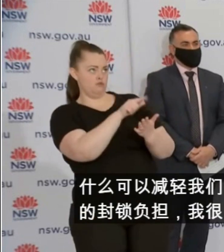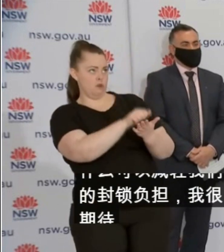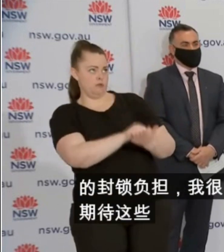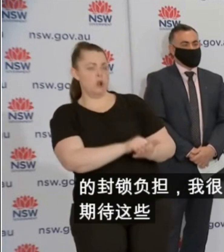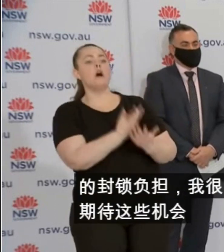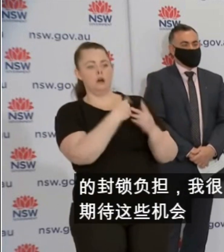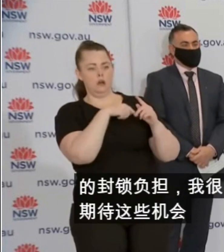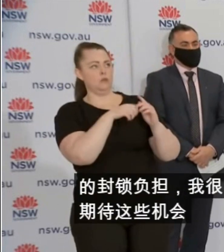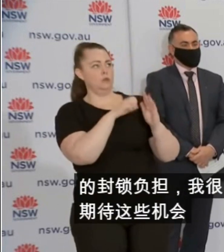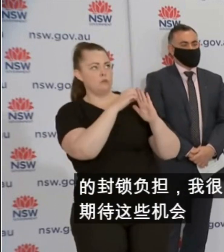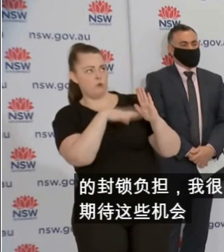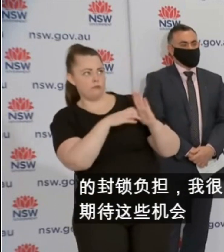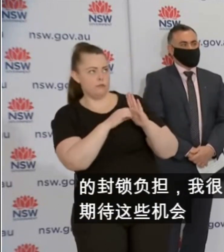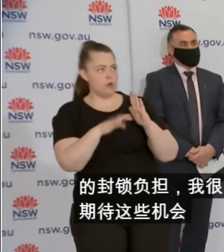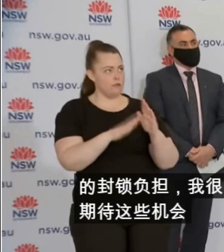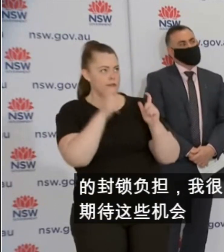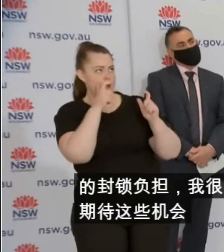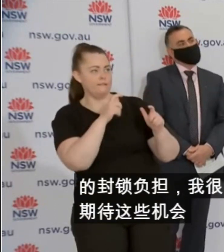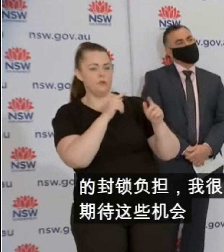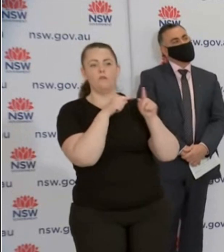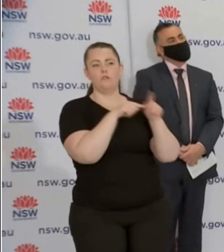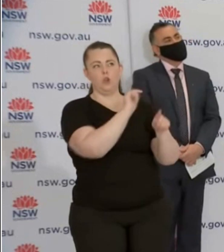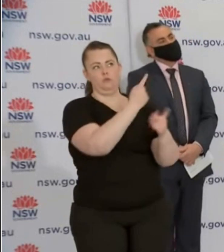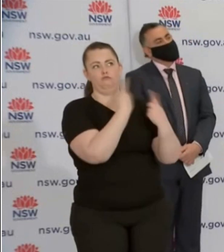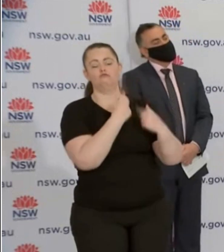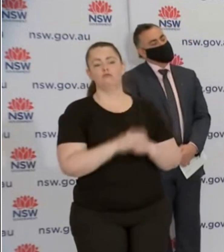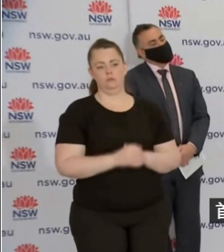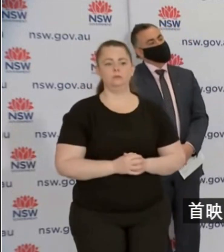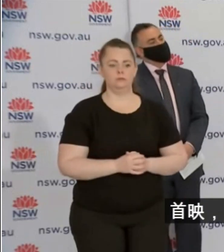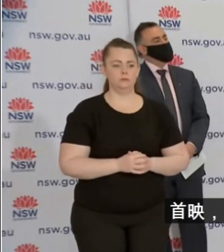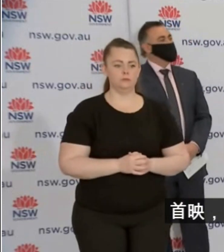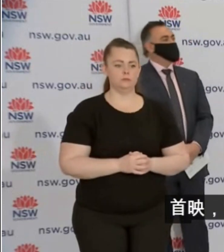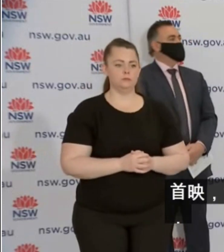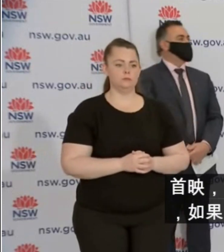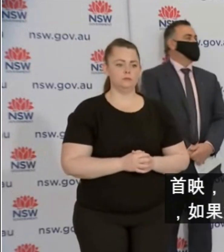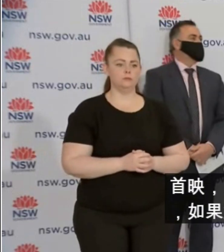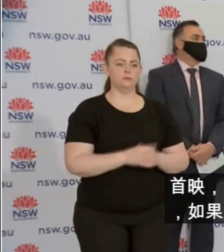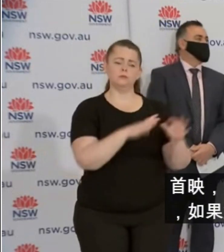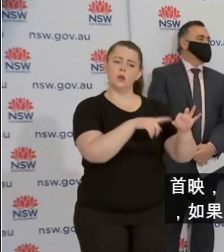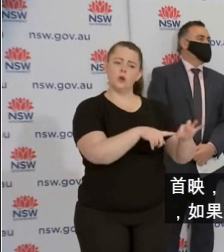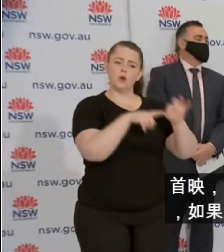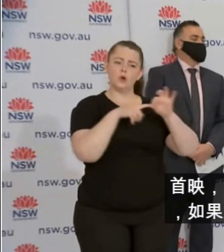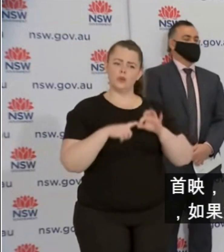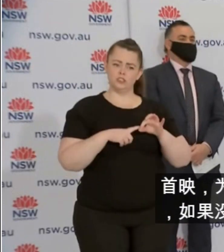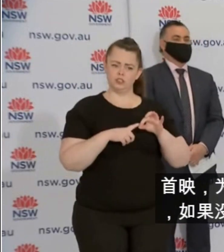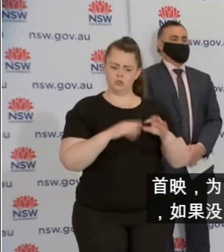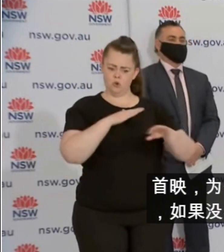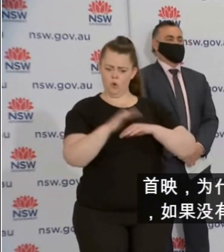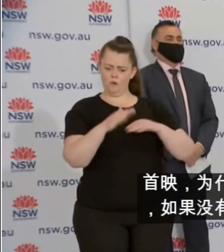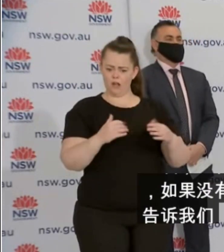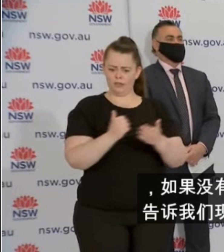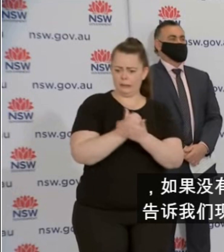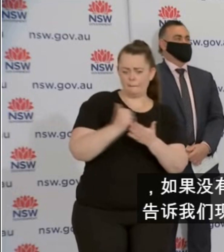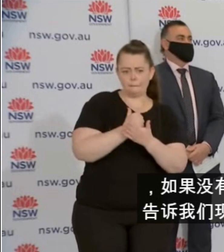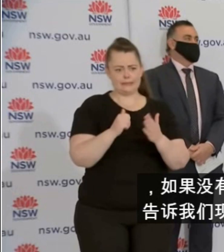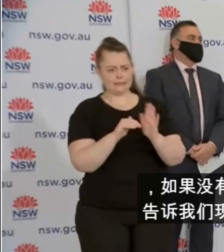I'm looking forward to those opportunities. Premier, does now... Ursula and then continue. Premier, why not release that modelling now? And if not the number, can you